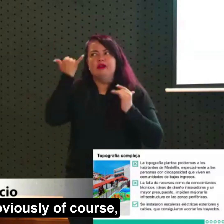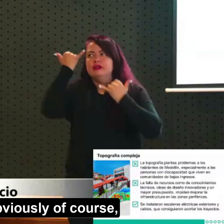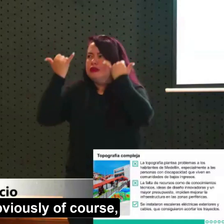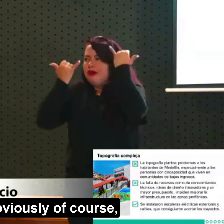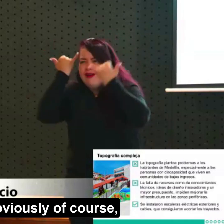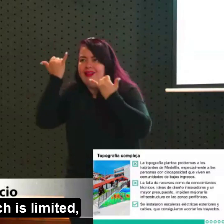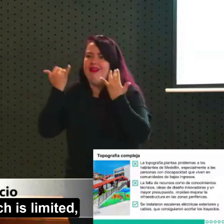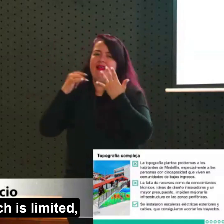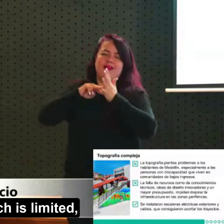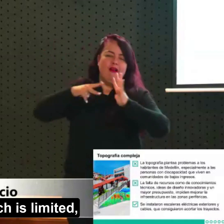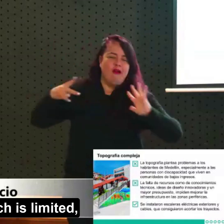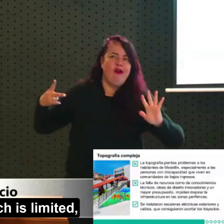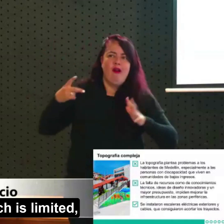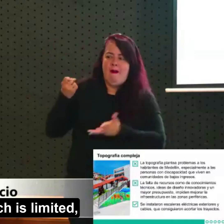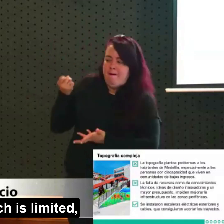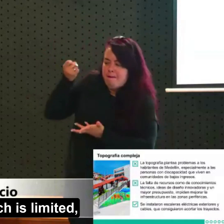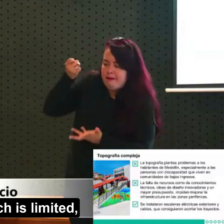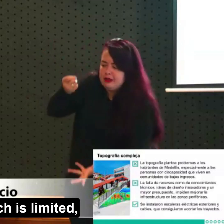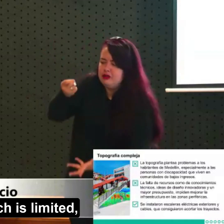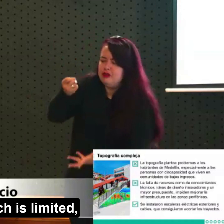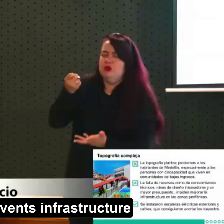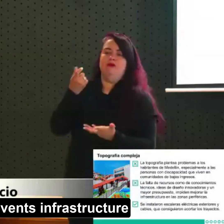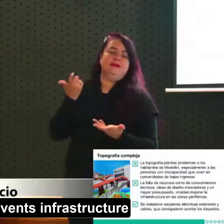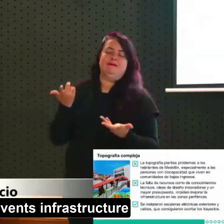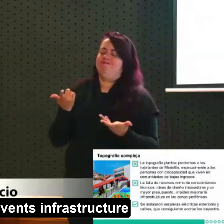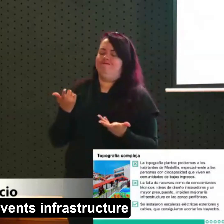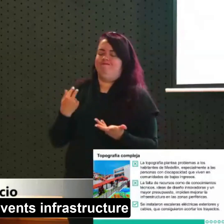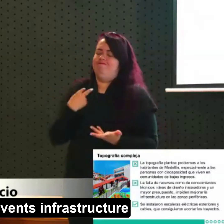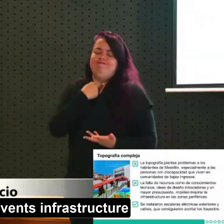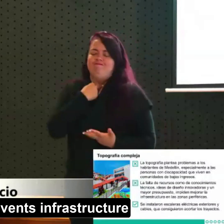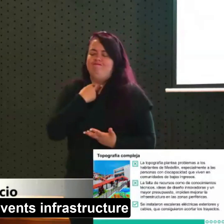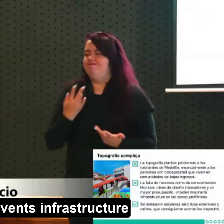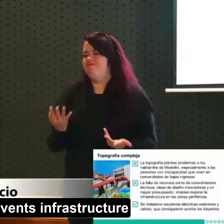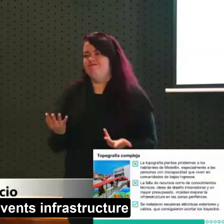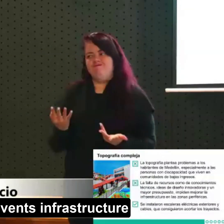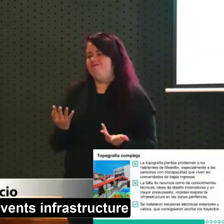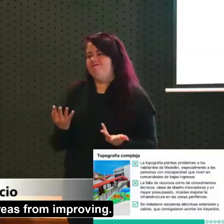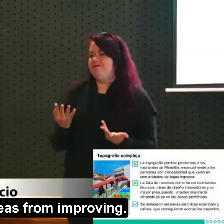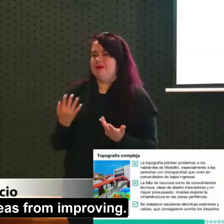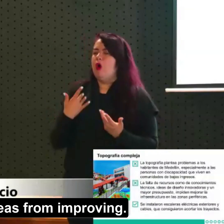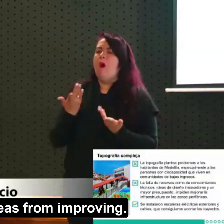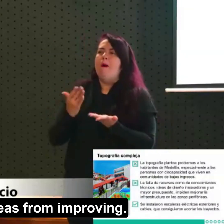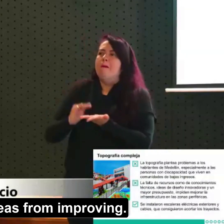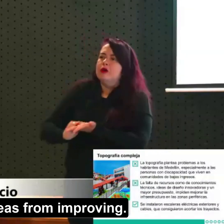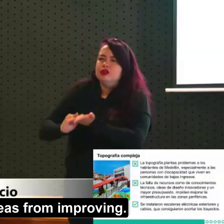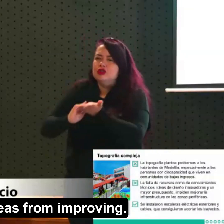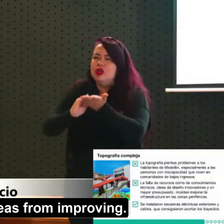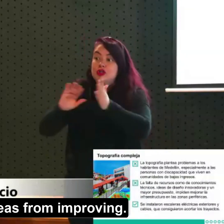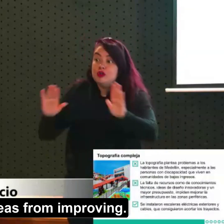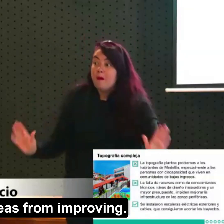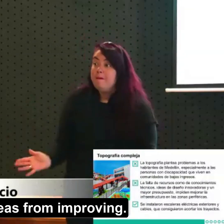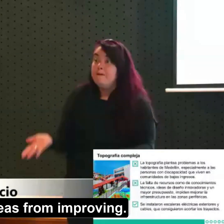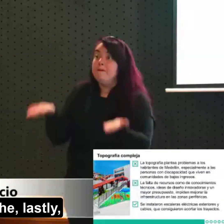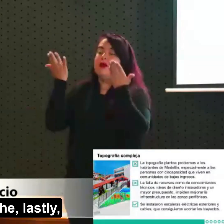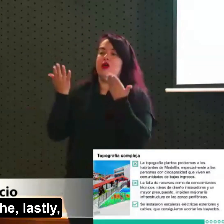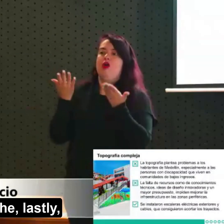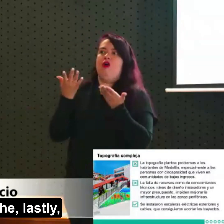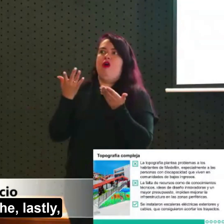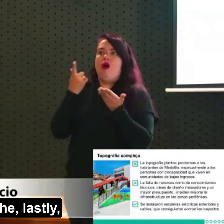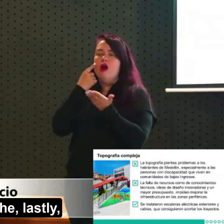obviously, of course, which is limited, and that prevents infrastructure in hilly areas from